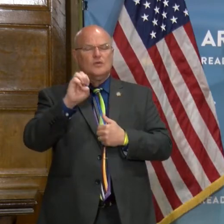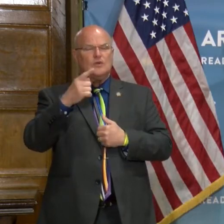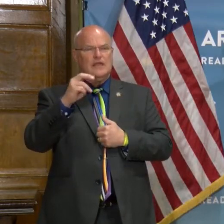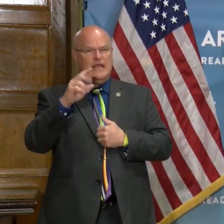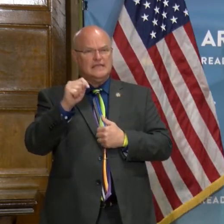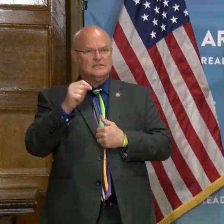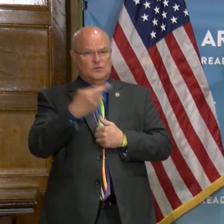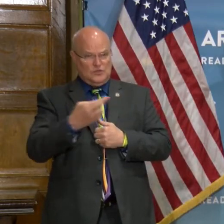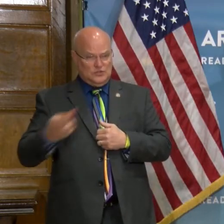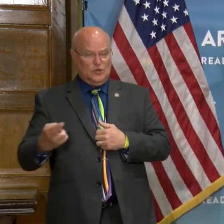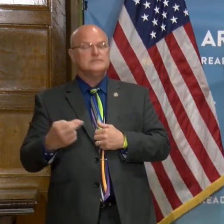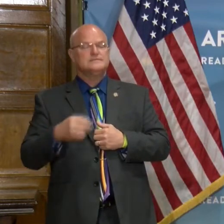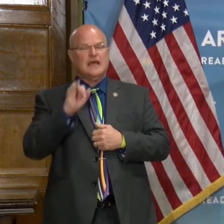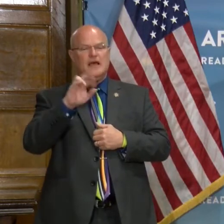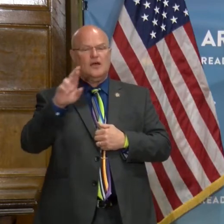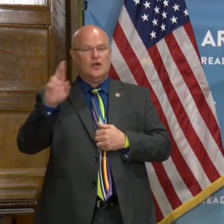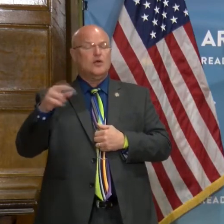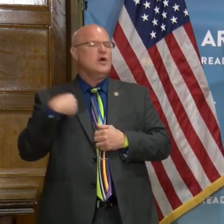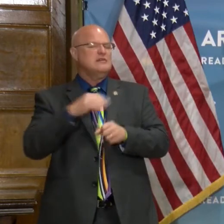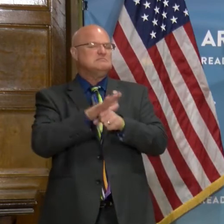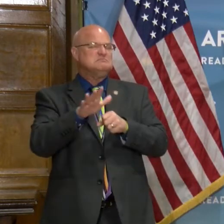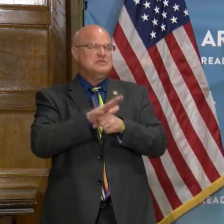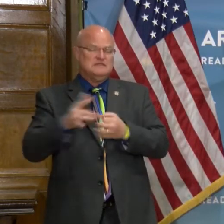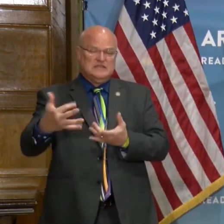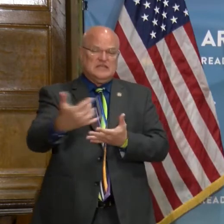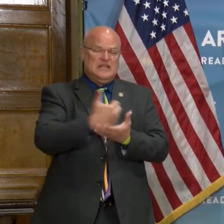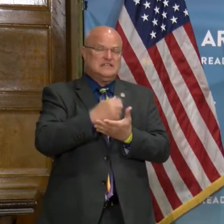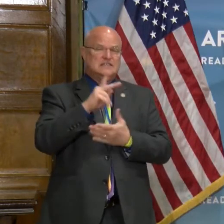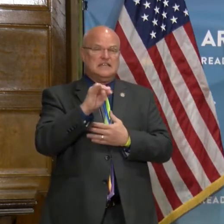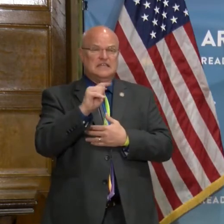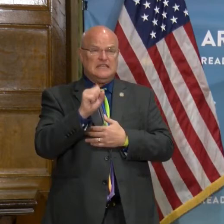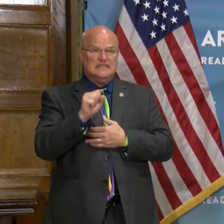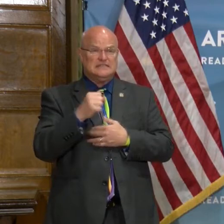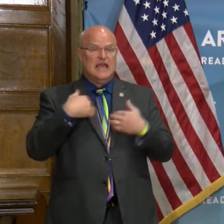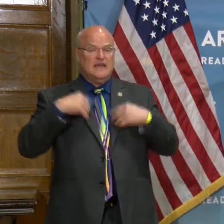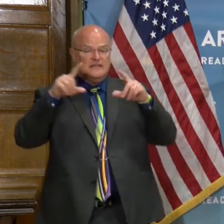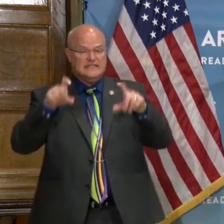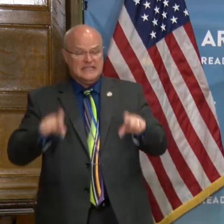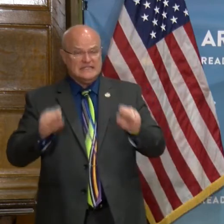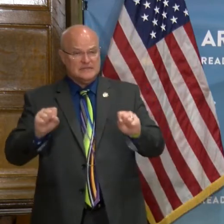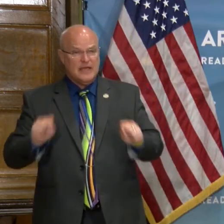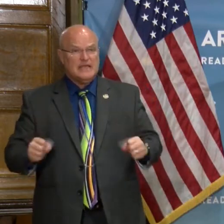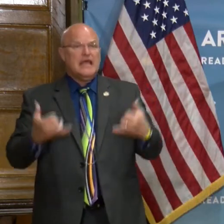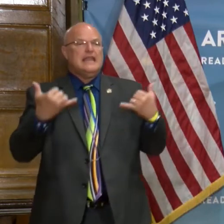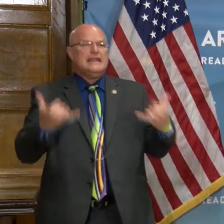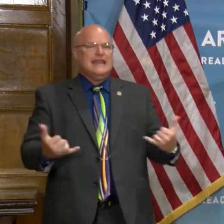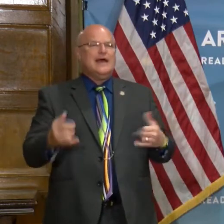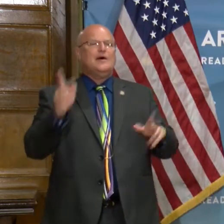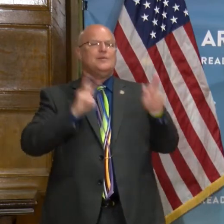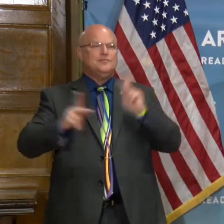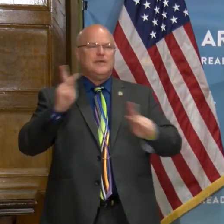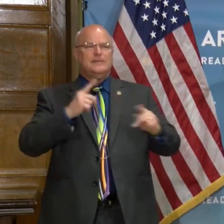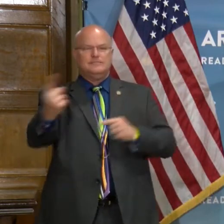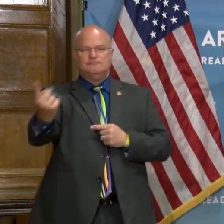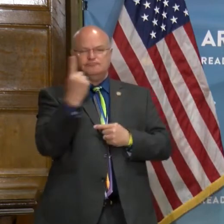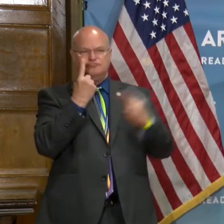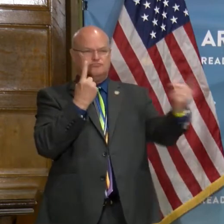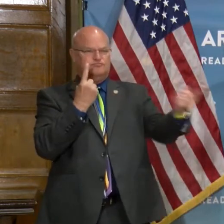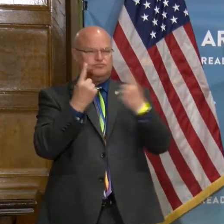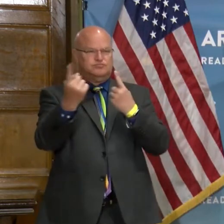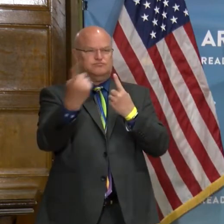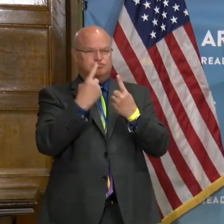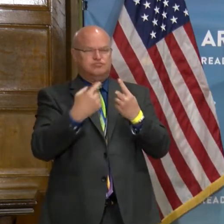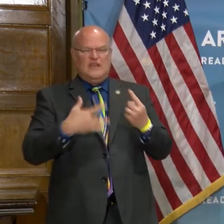Resource. So we've got plenty of collection kits, we've got the testing capacity. What we need is people in the community to come forward if